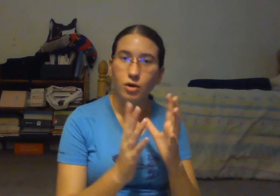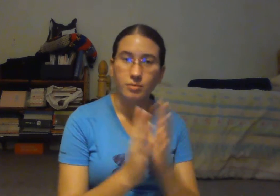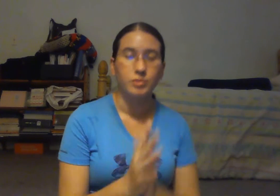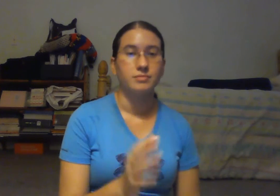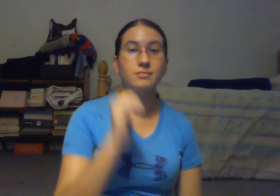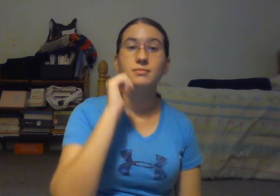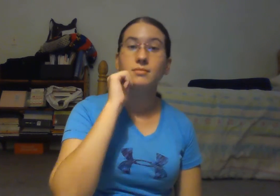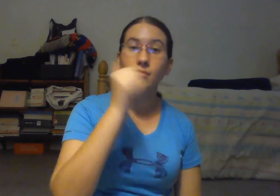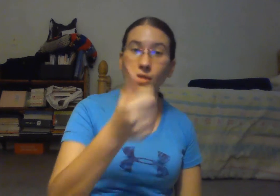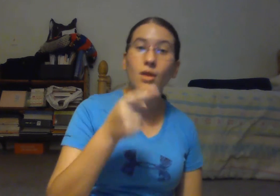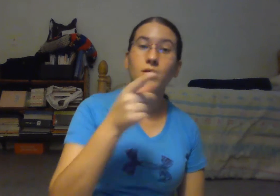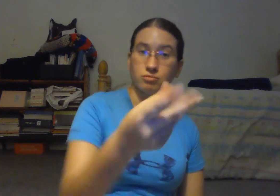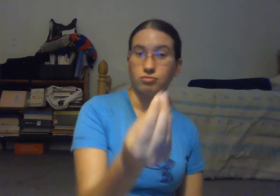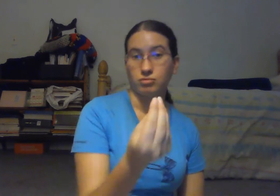Normal.